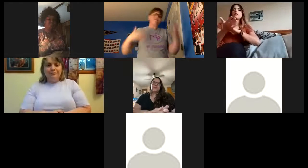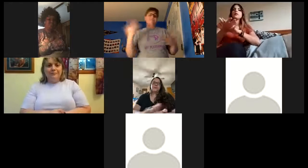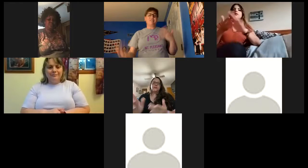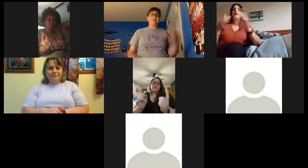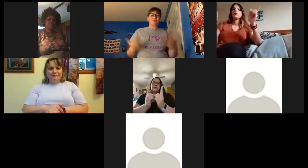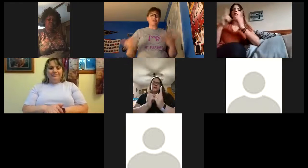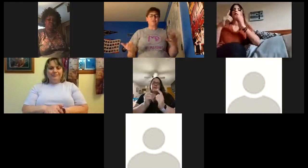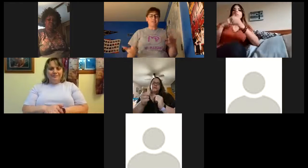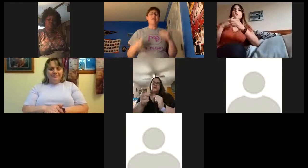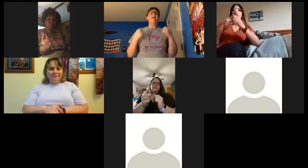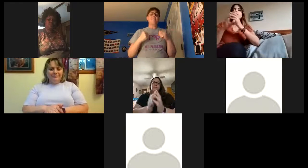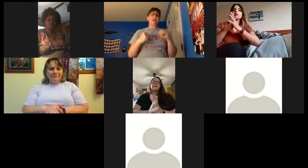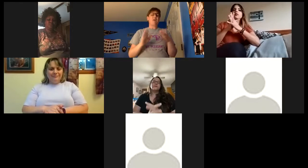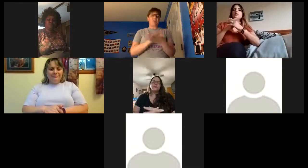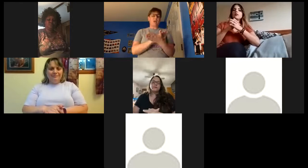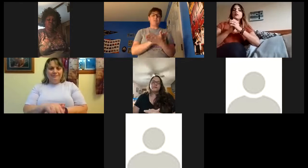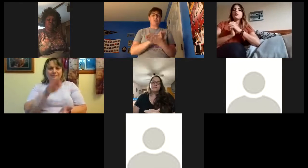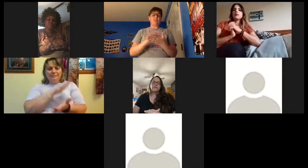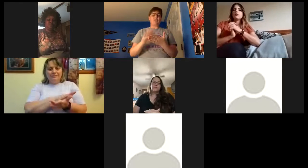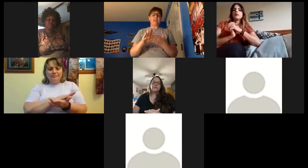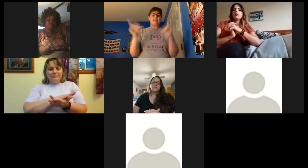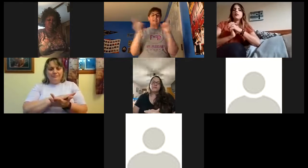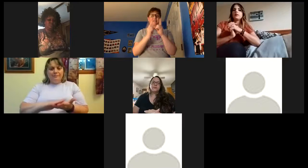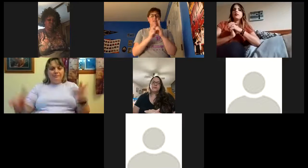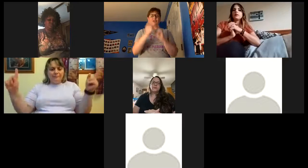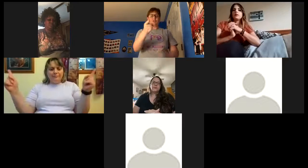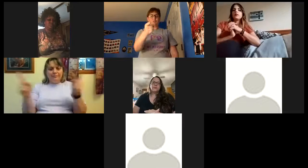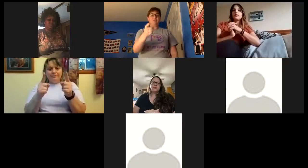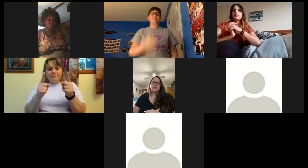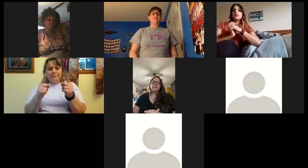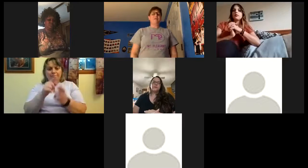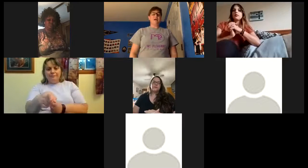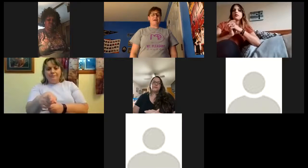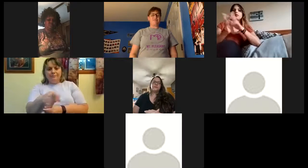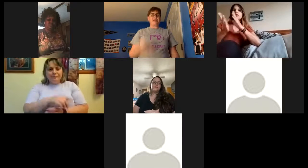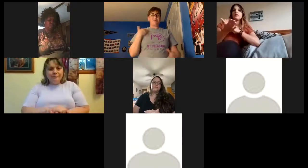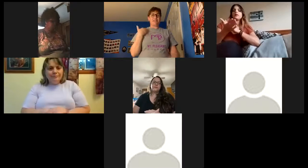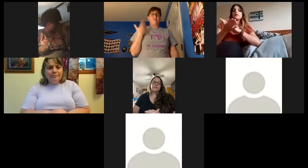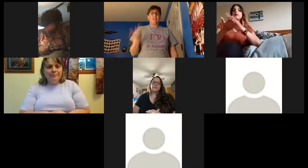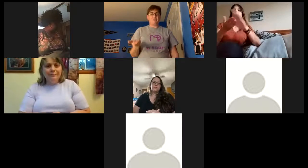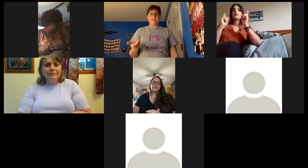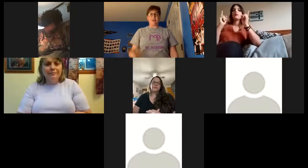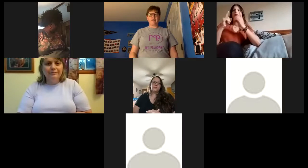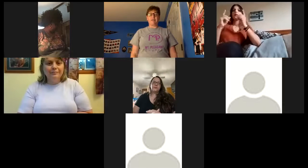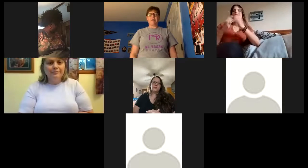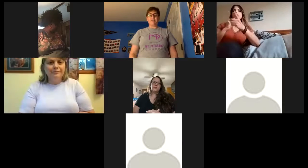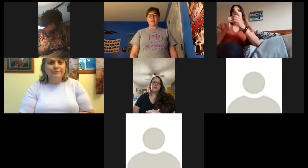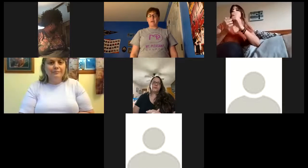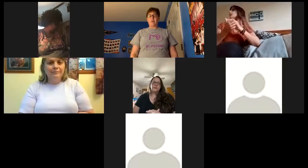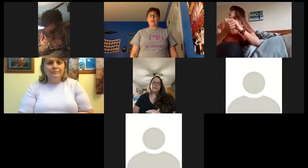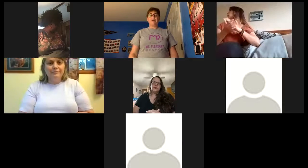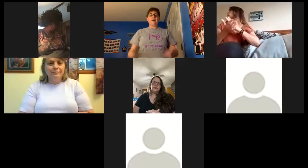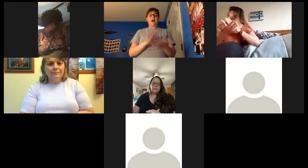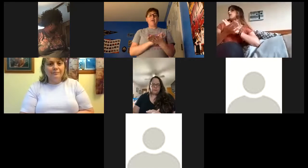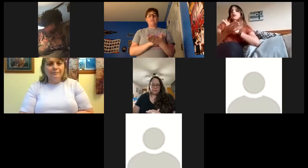of, understood, but I would still do that. Nice to meet you. I feel like I would need to finish my thought on